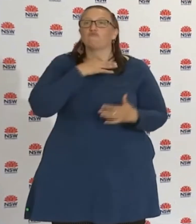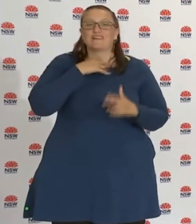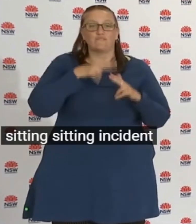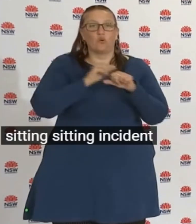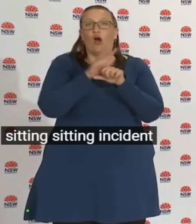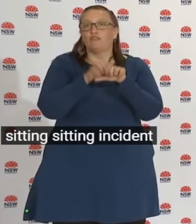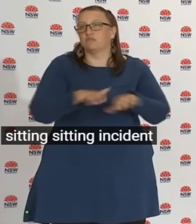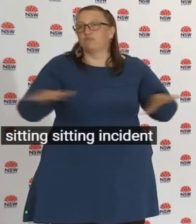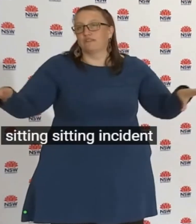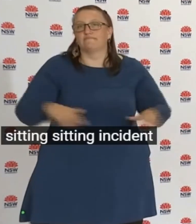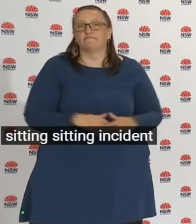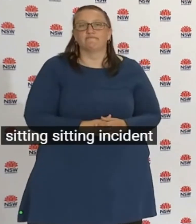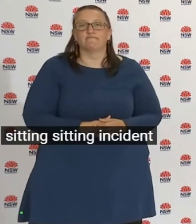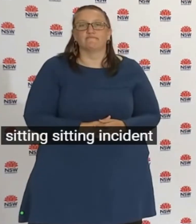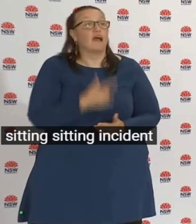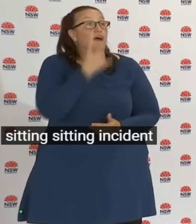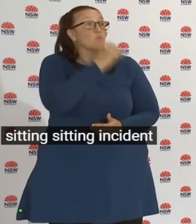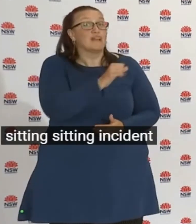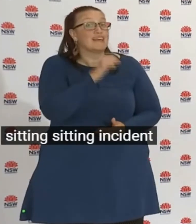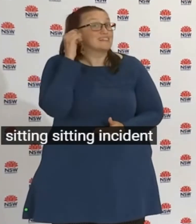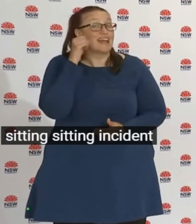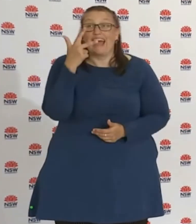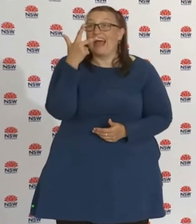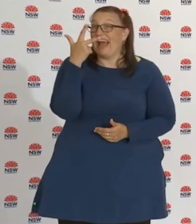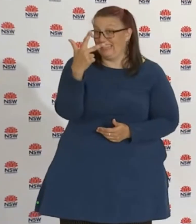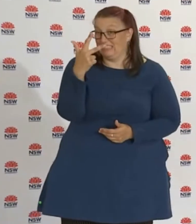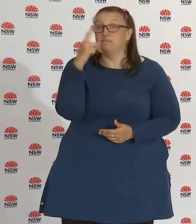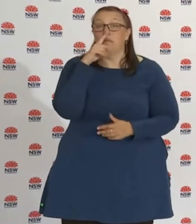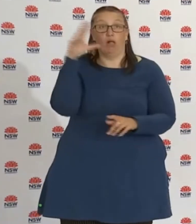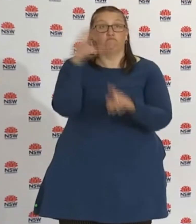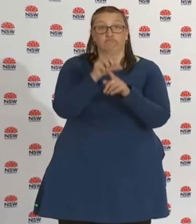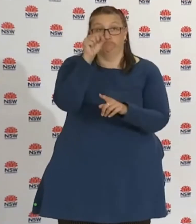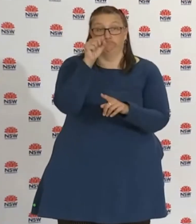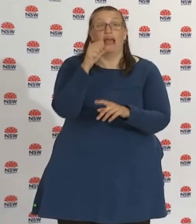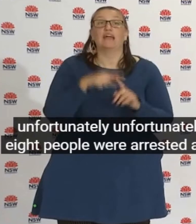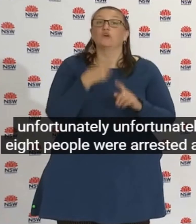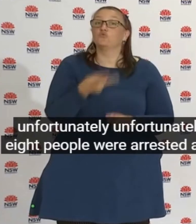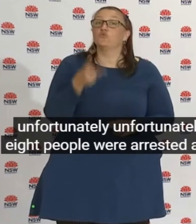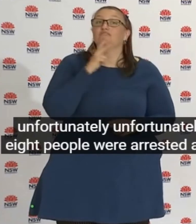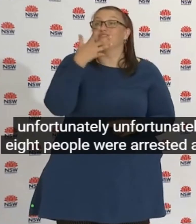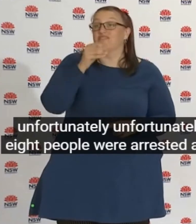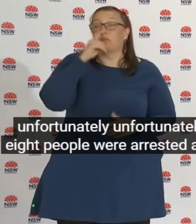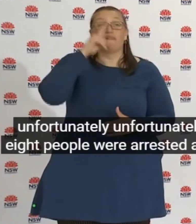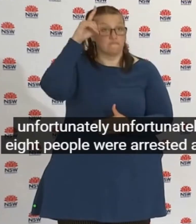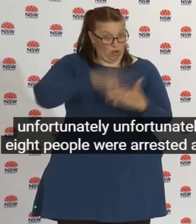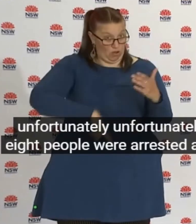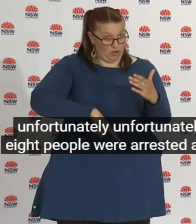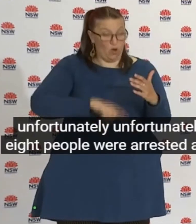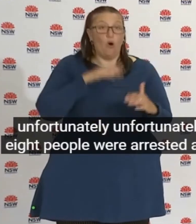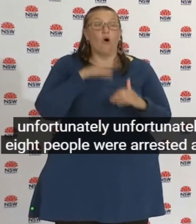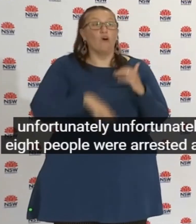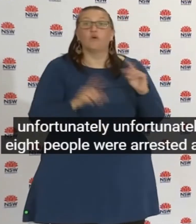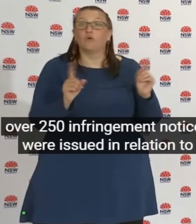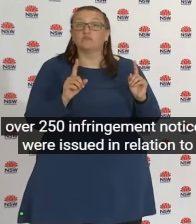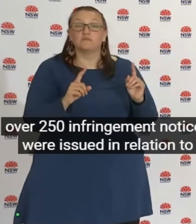8 people were arrested and over 250 infringement notices were issued in relation to offences mainly for